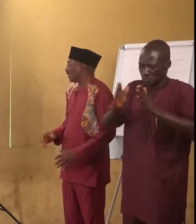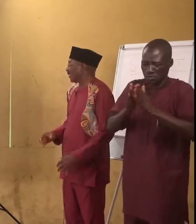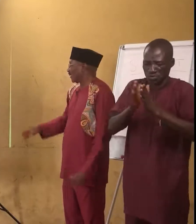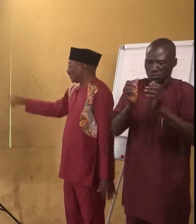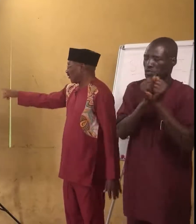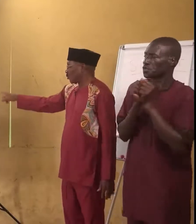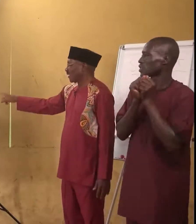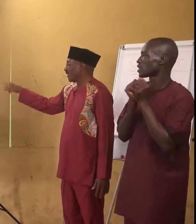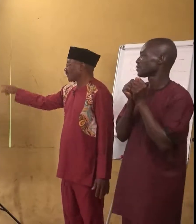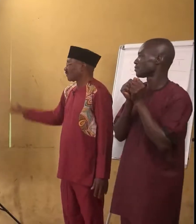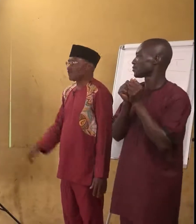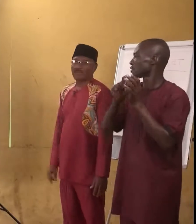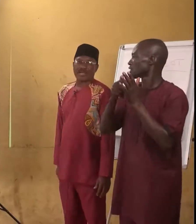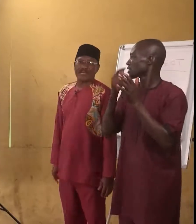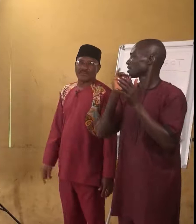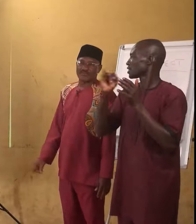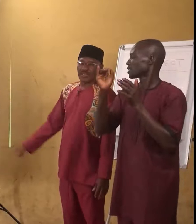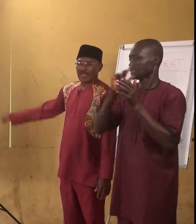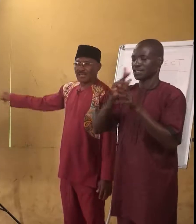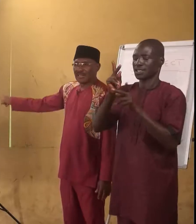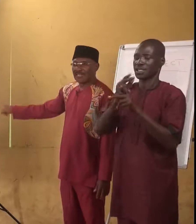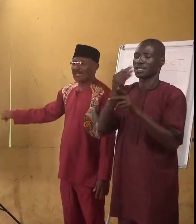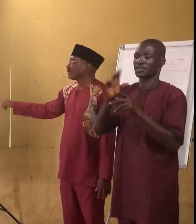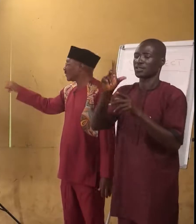together. This one is kind of